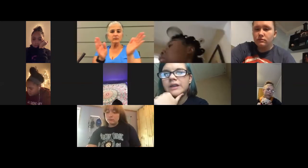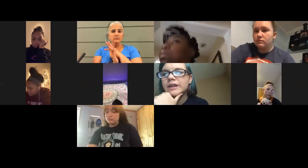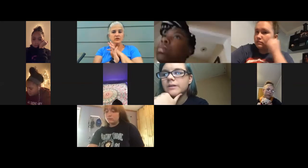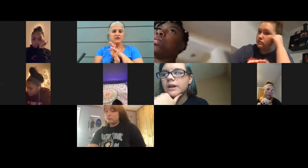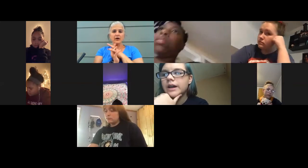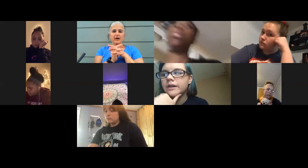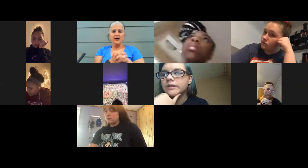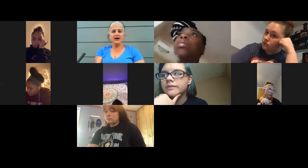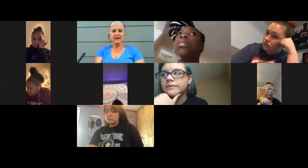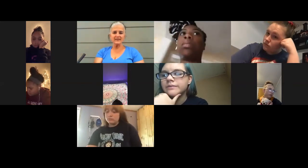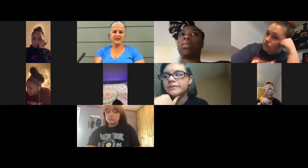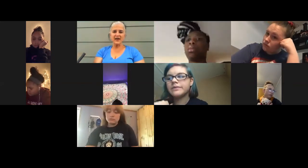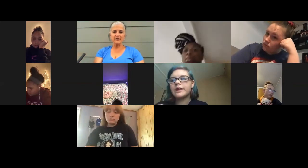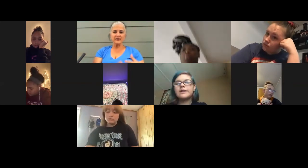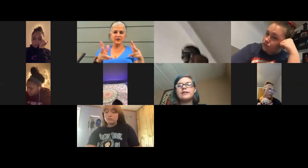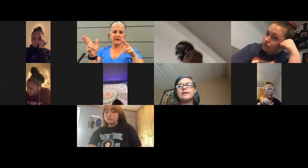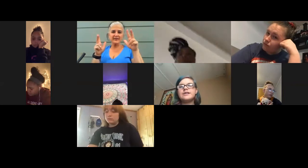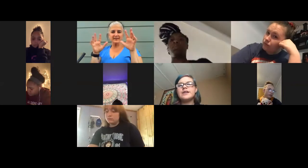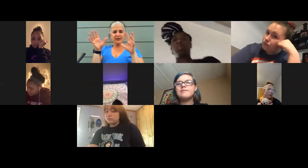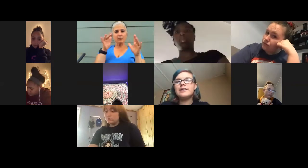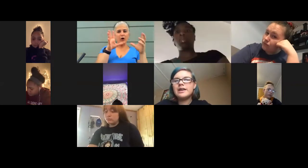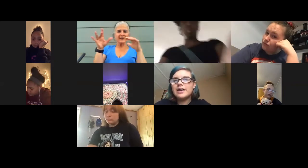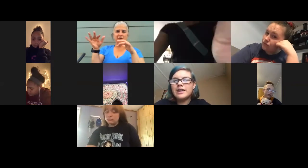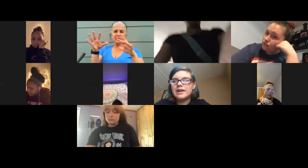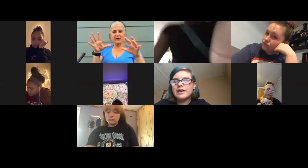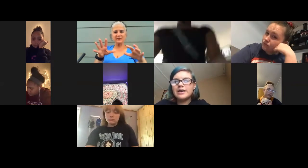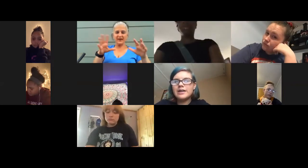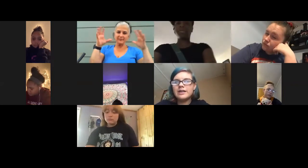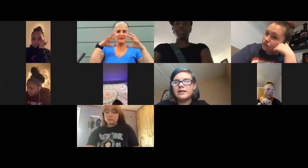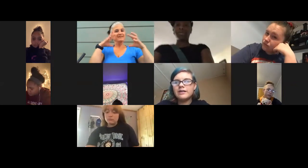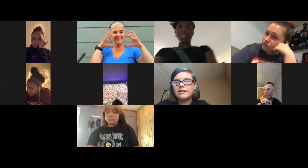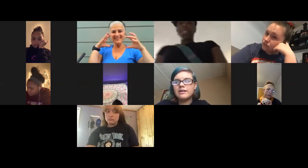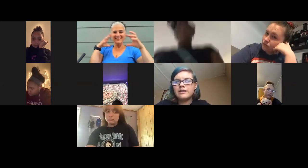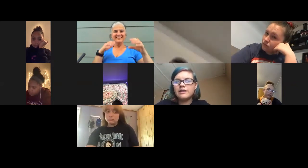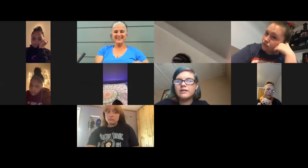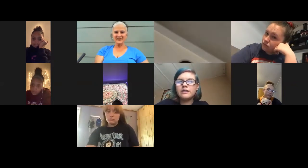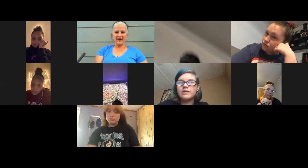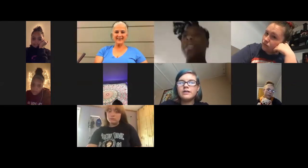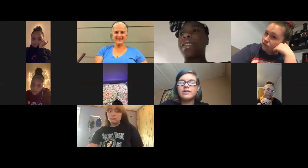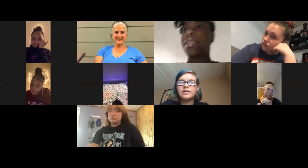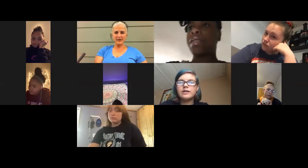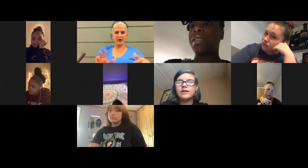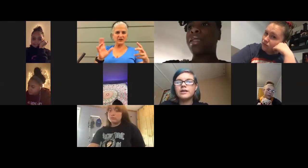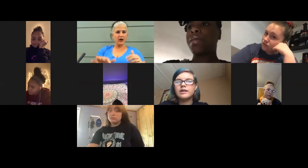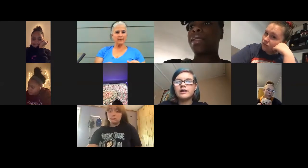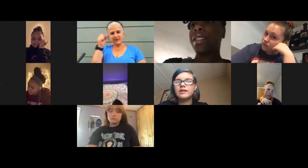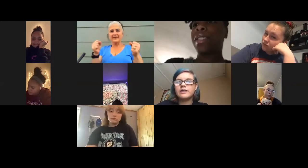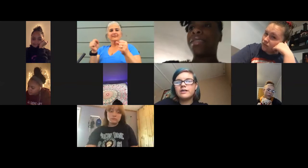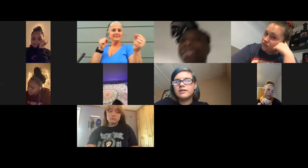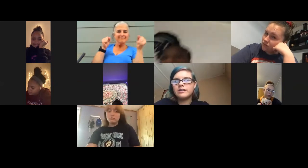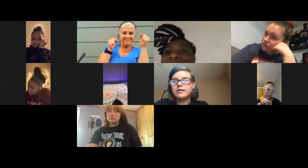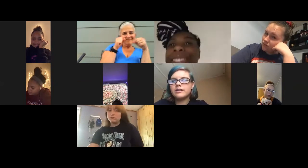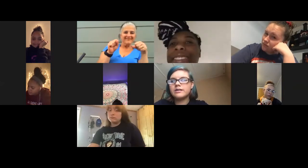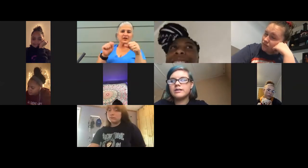right. So, Anastasia, I'm really enjoying this walking tour. It's fun. It's great. Like I'm watching cops.